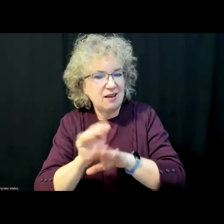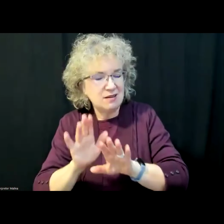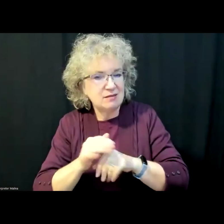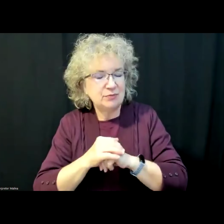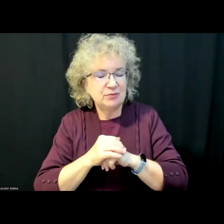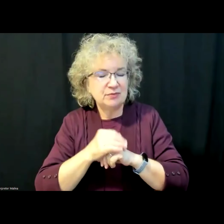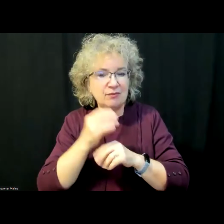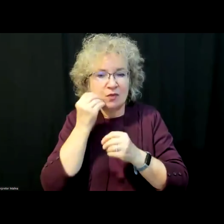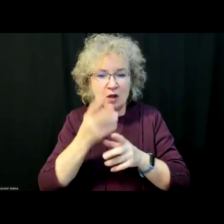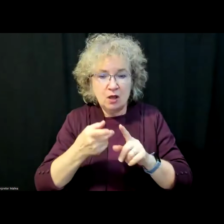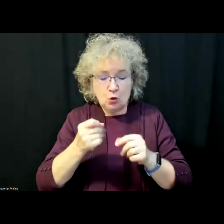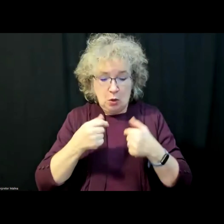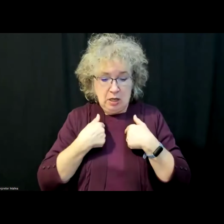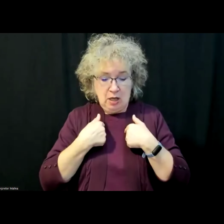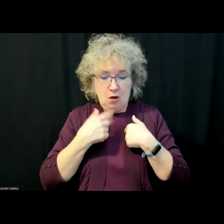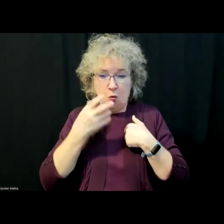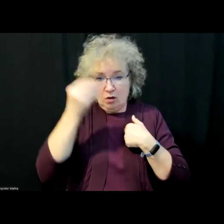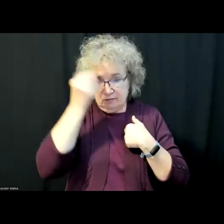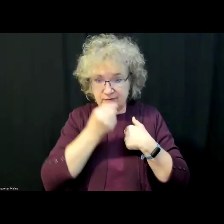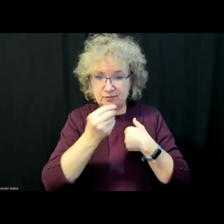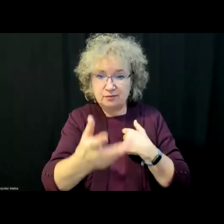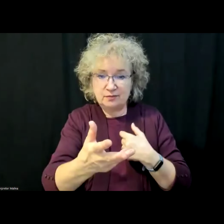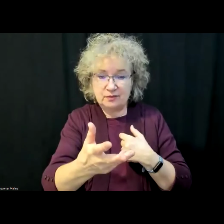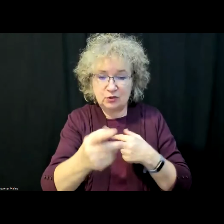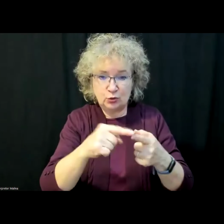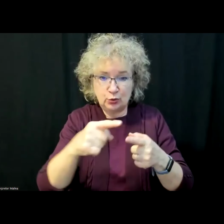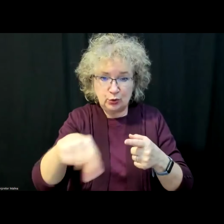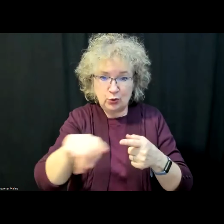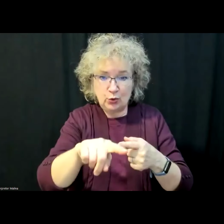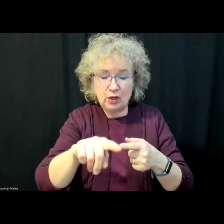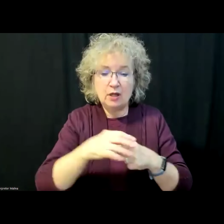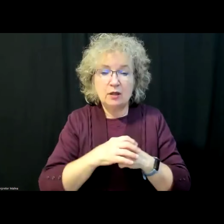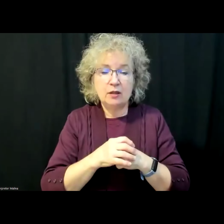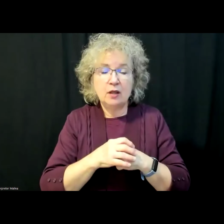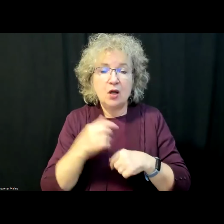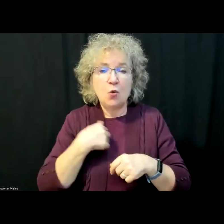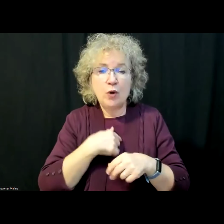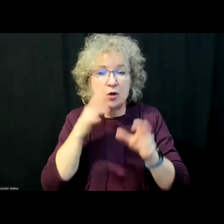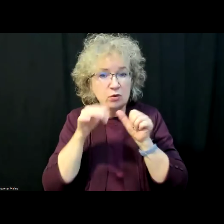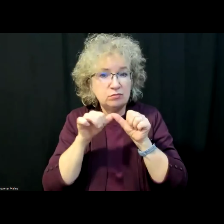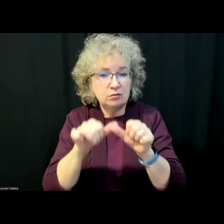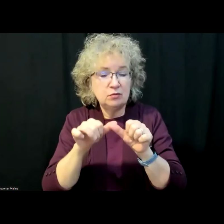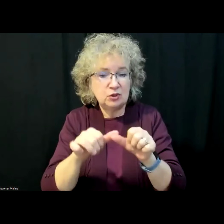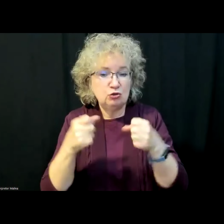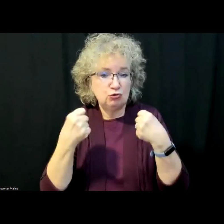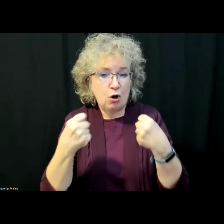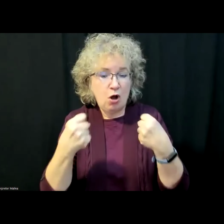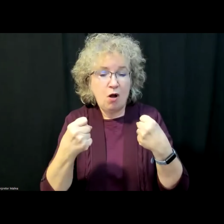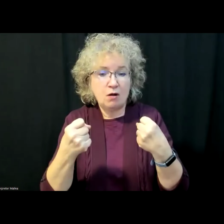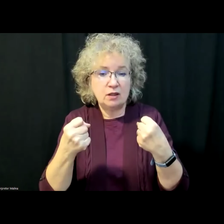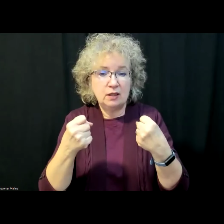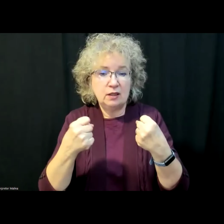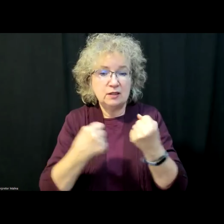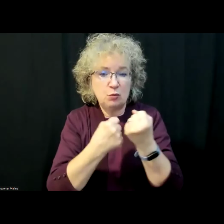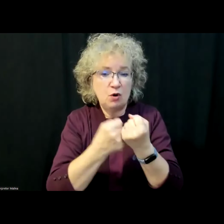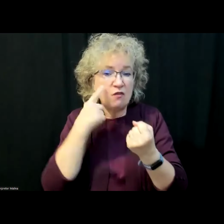from me to you that we want to be there just as strongly as we can possibly be to support you